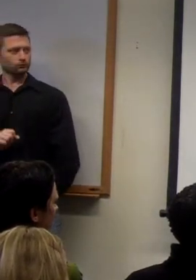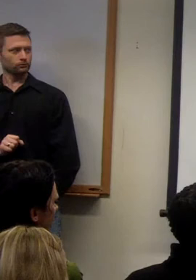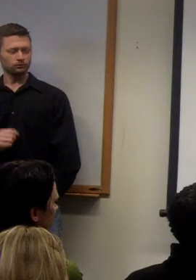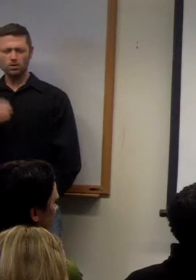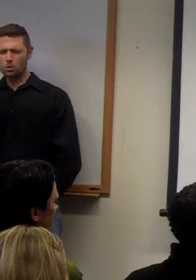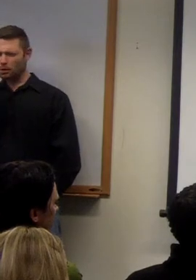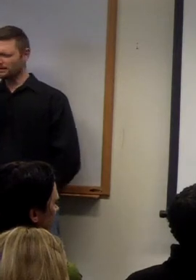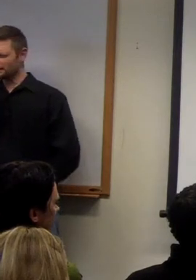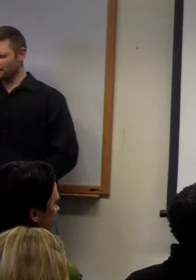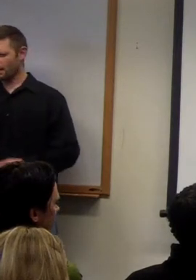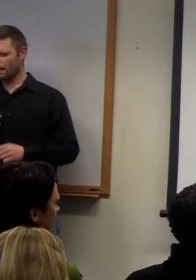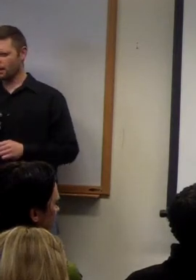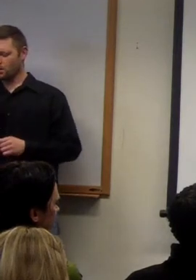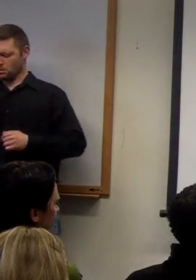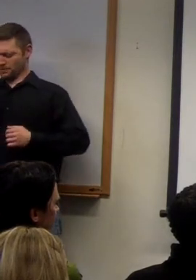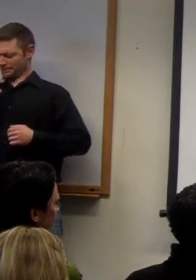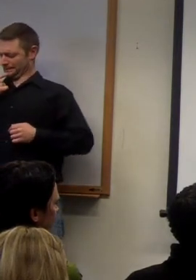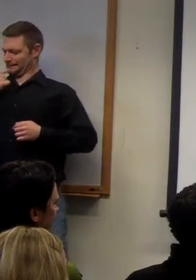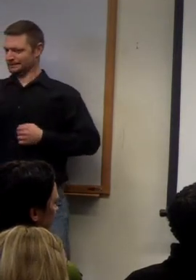why would I say such a thing?